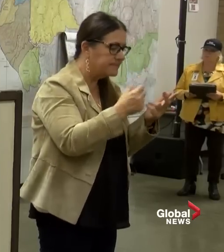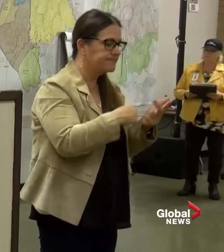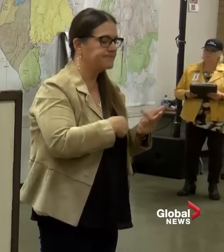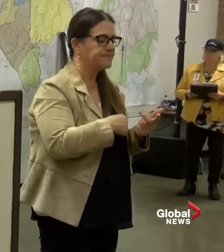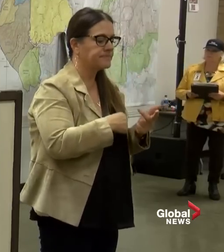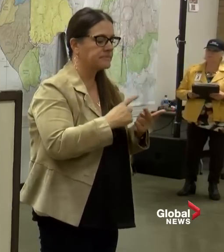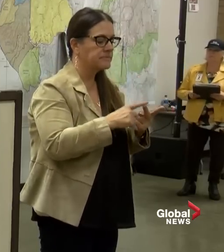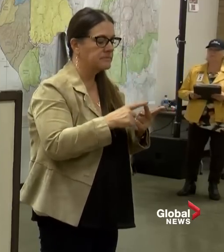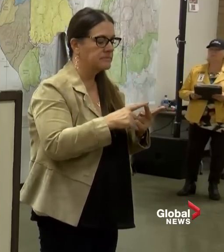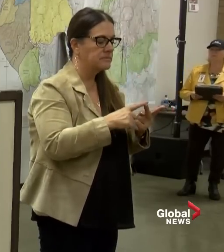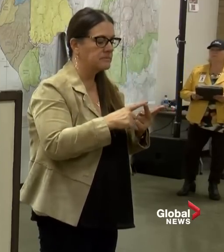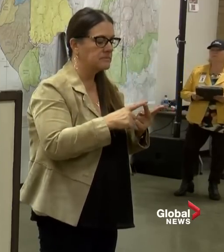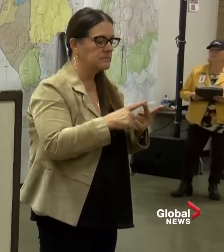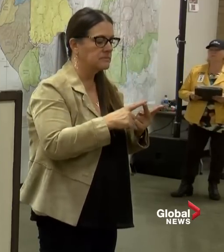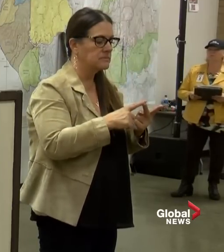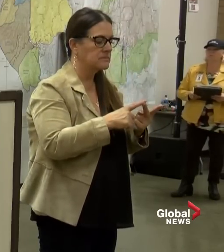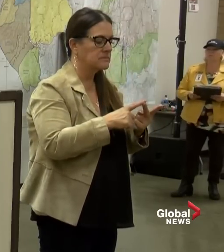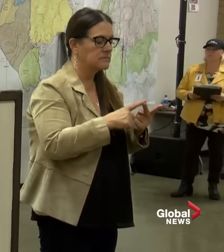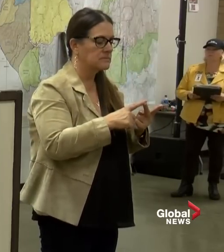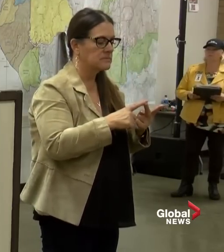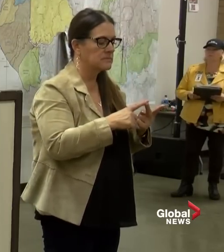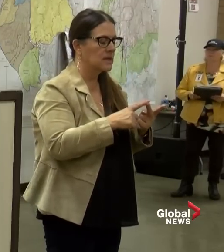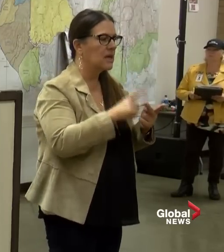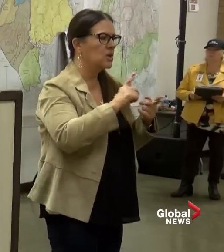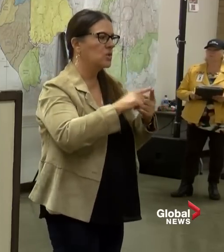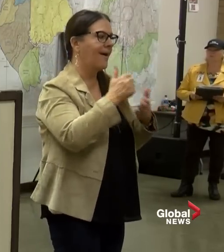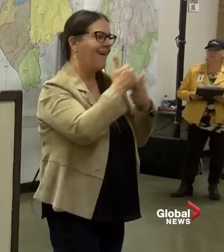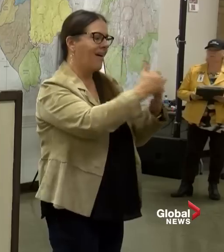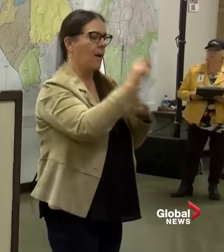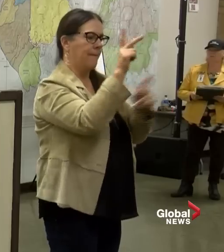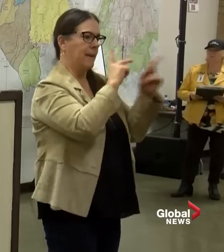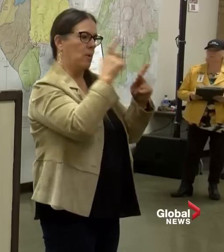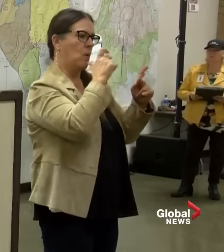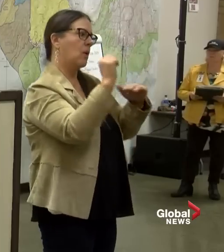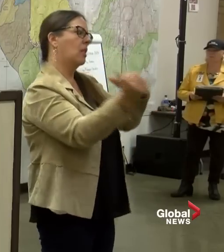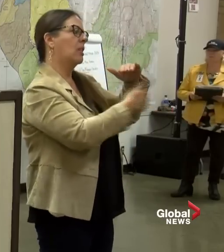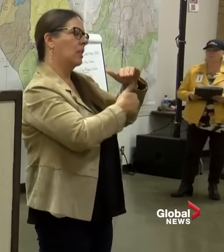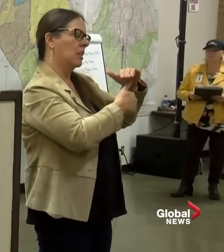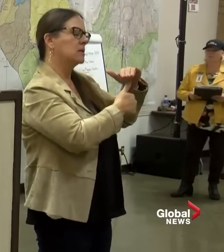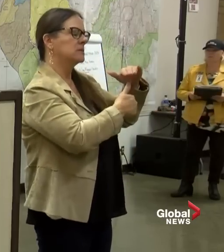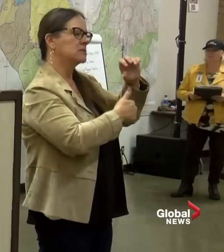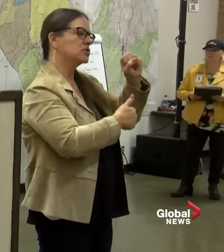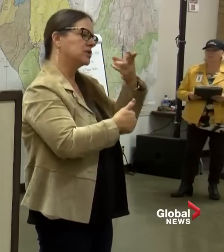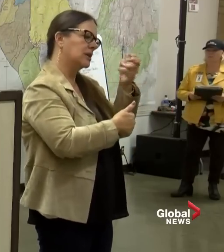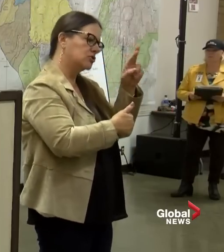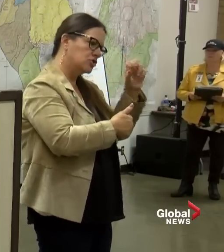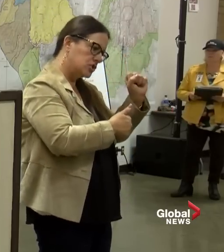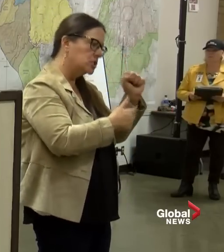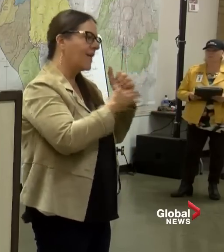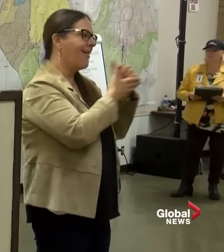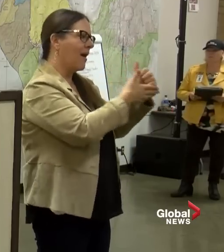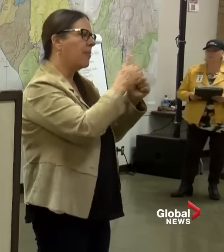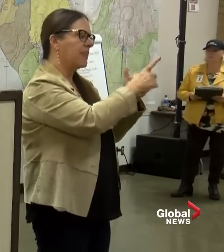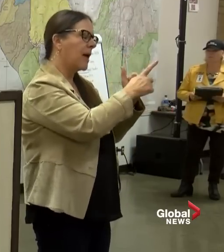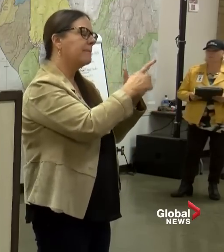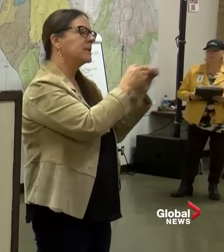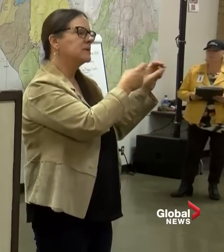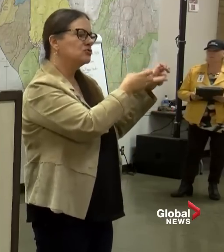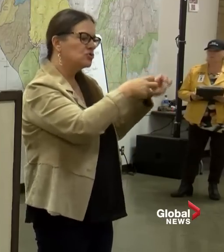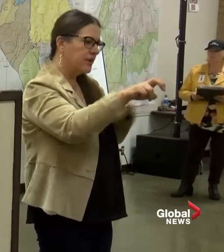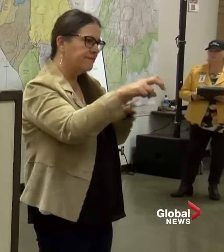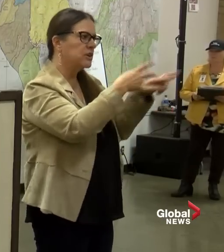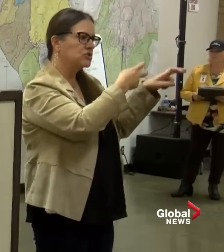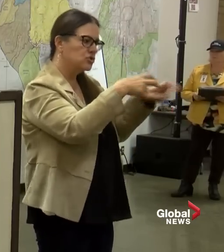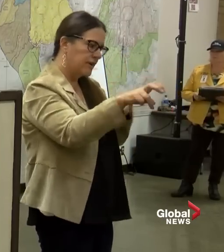to depopulate the shelters. We have our Transitional Shelter Assistance Program that is currently in